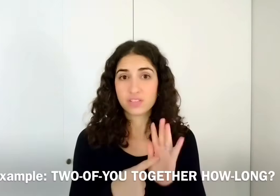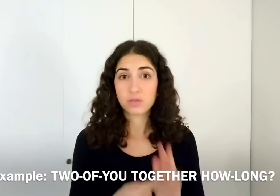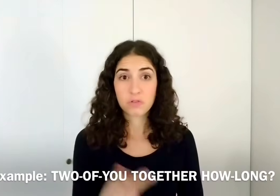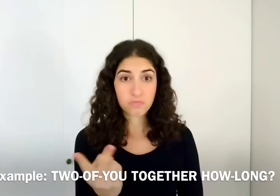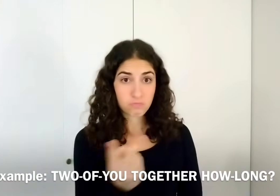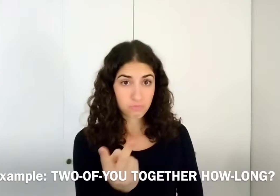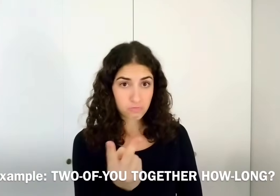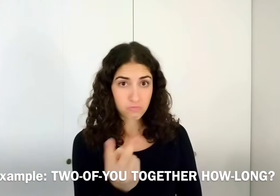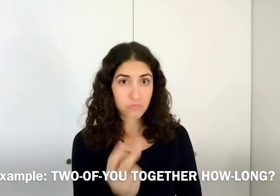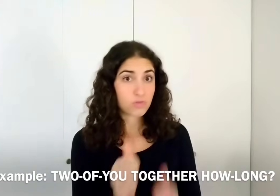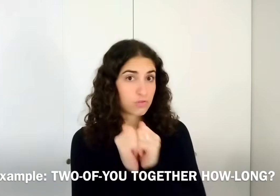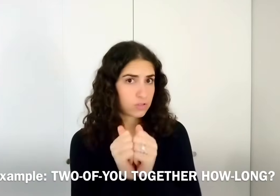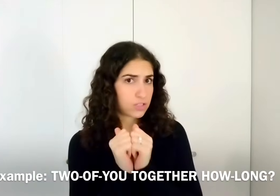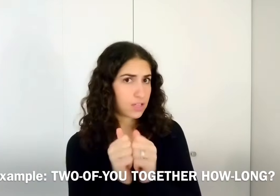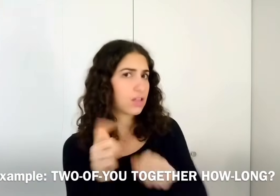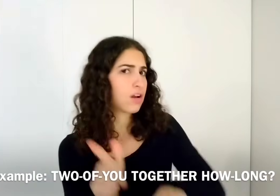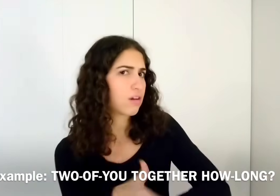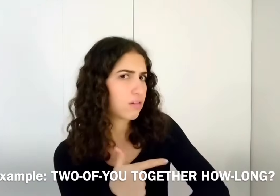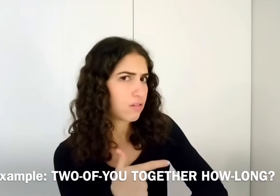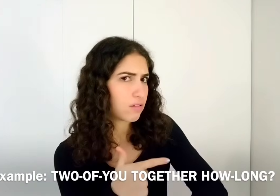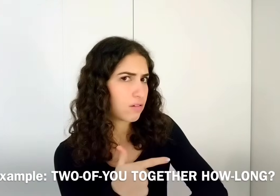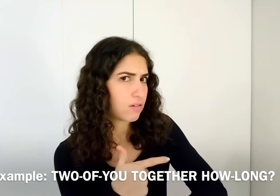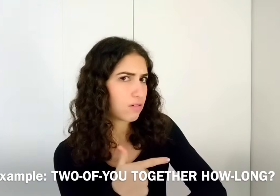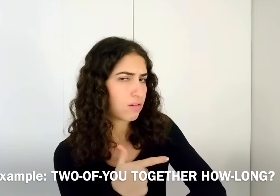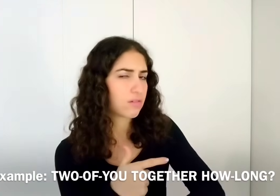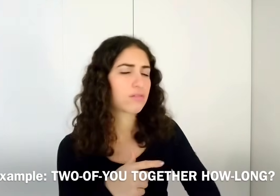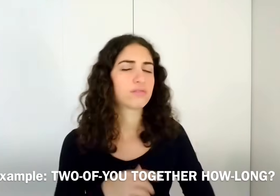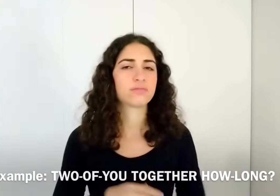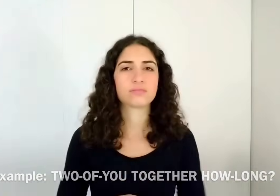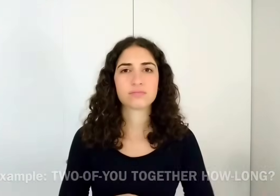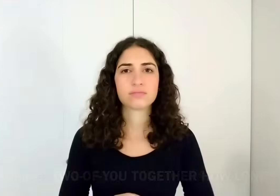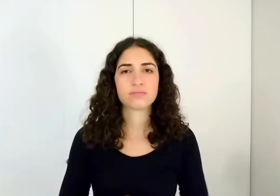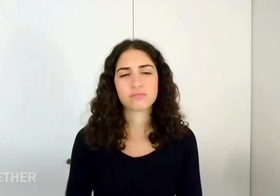Together. For example, the two of you are together how long?